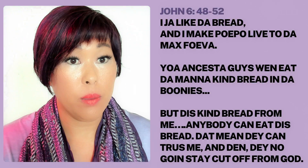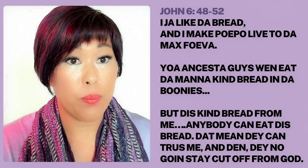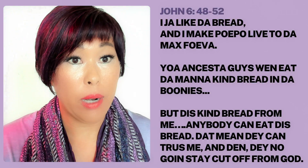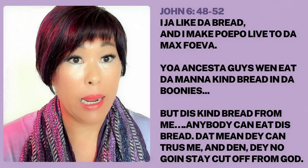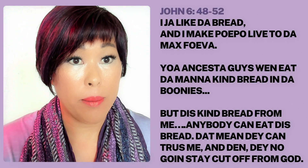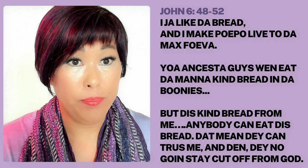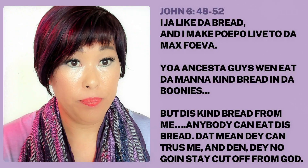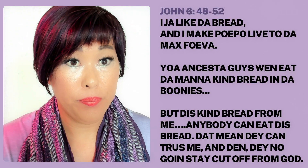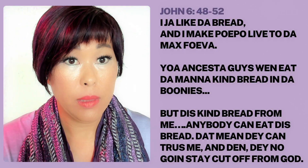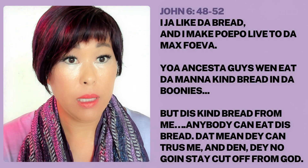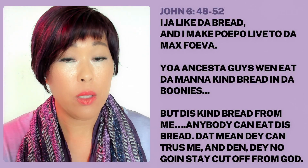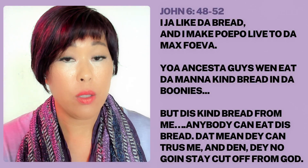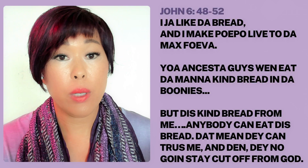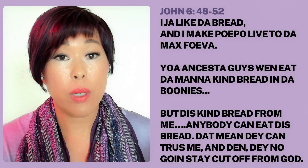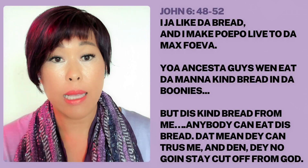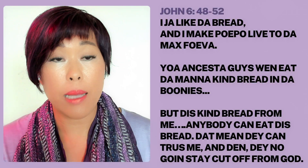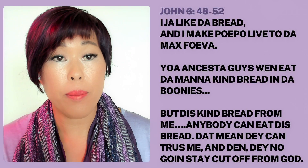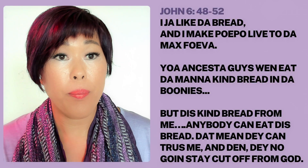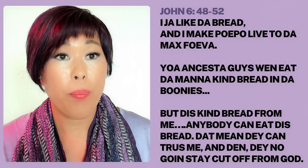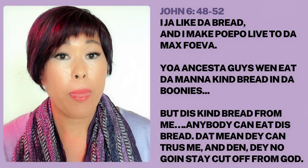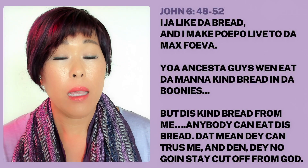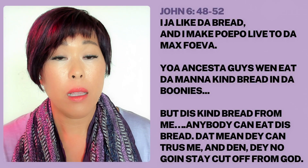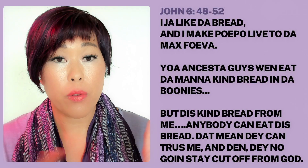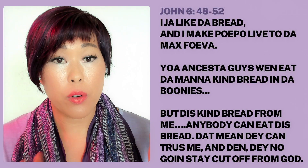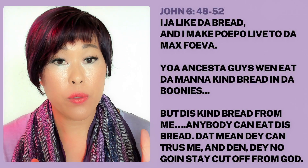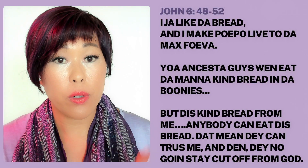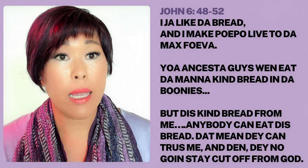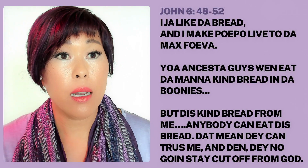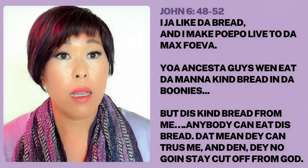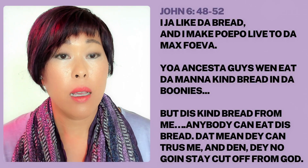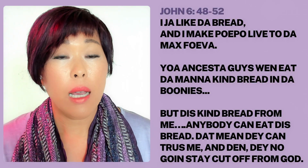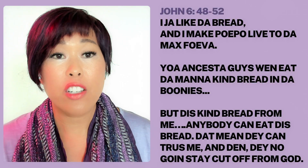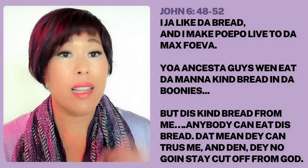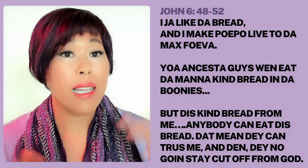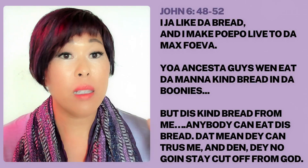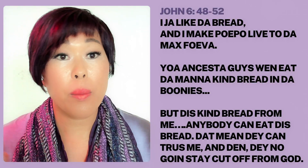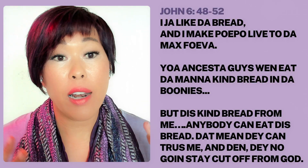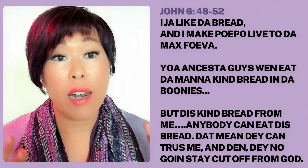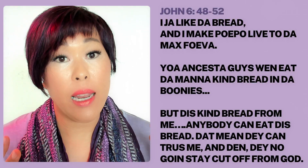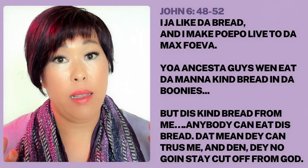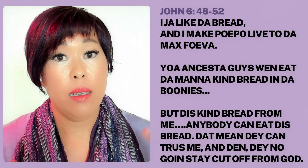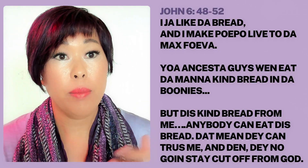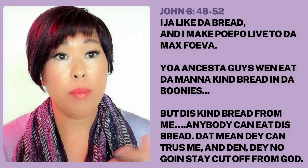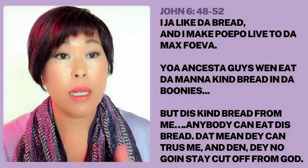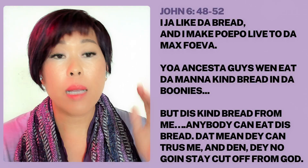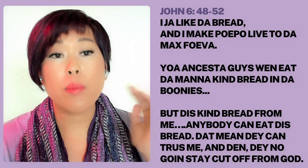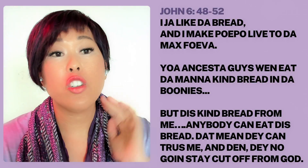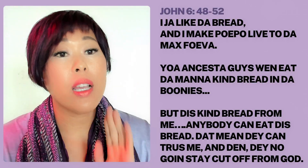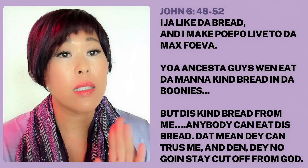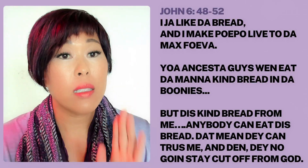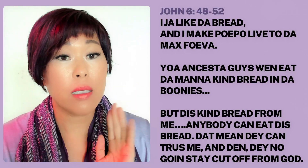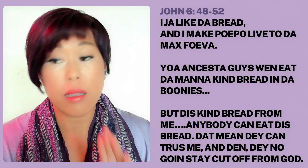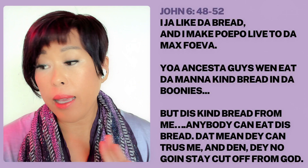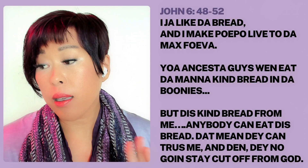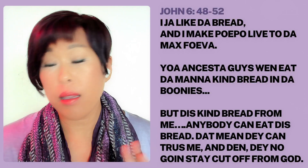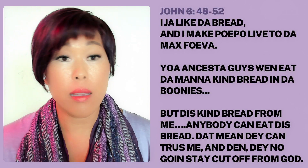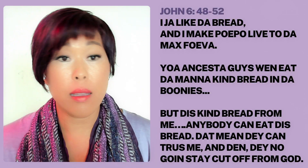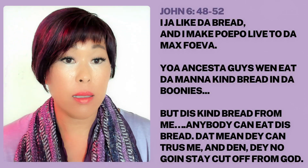bread. So he said in verse 48, I just like the bread, meaning I'm just like this